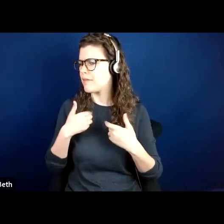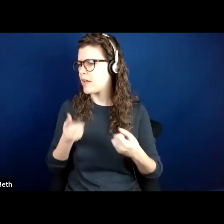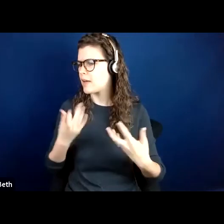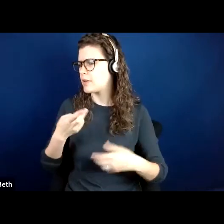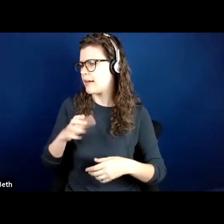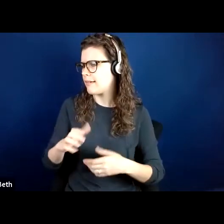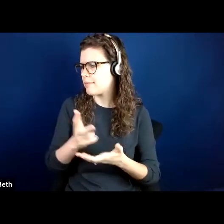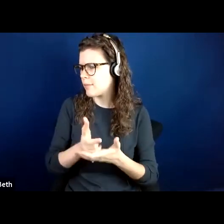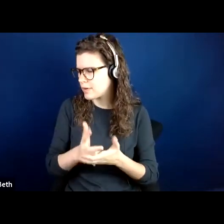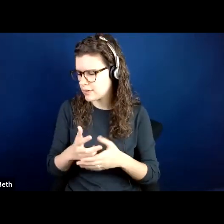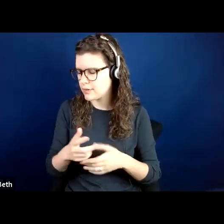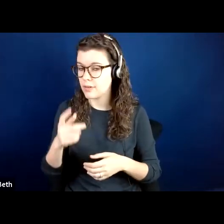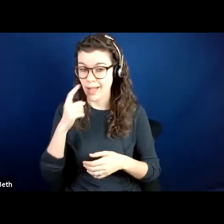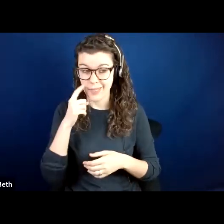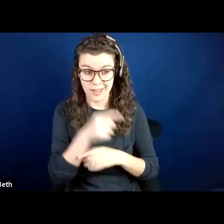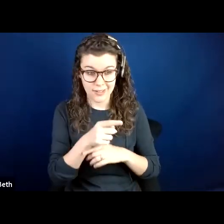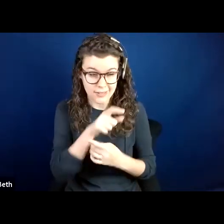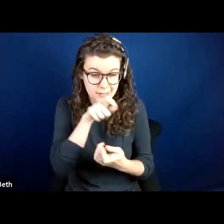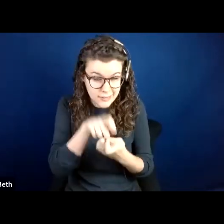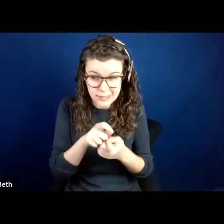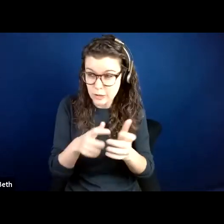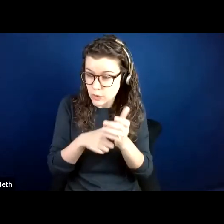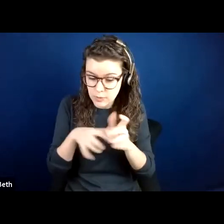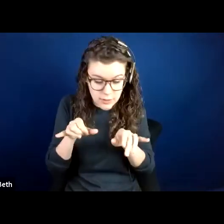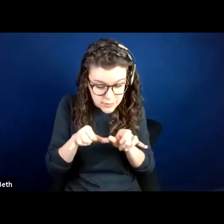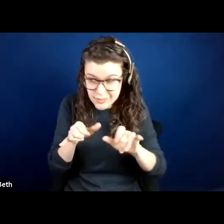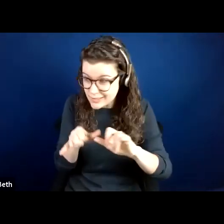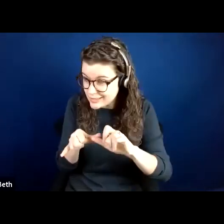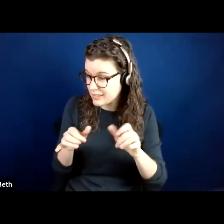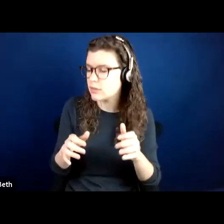technical requirements are in chapter 4.